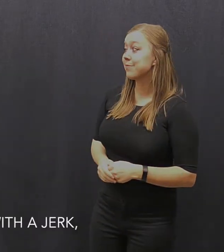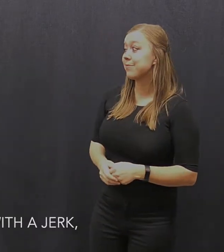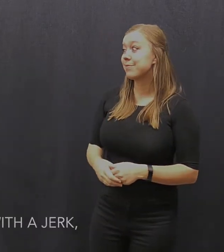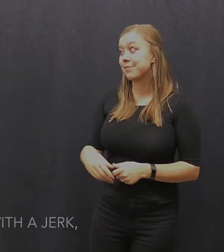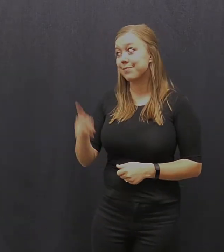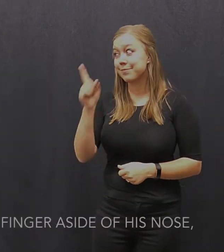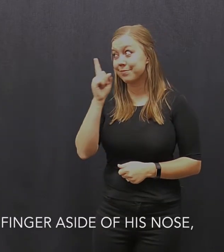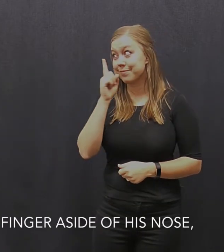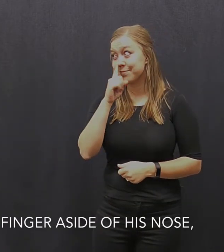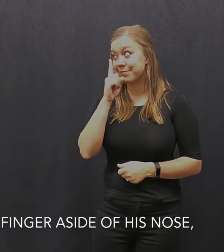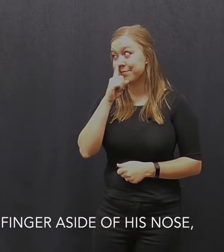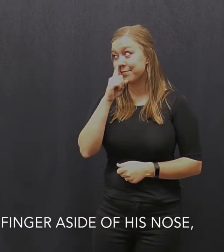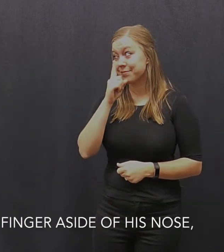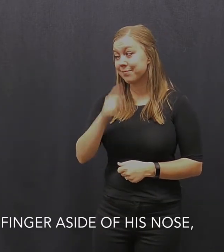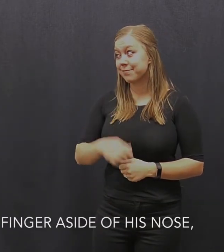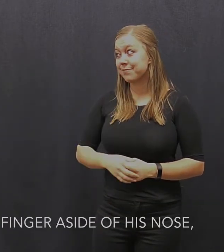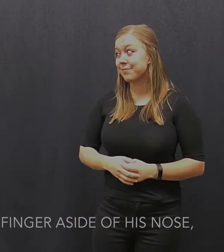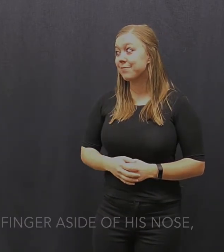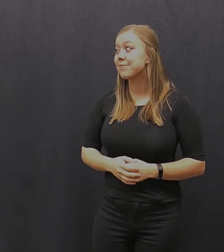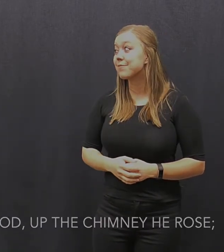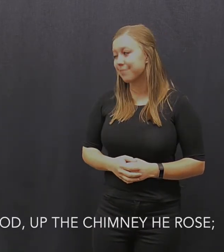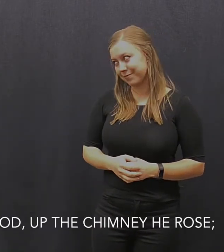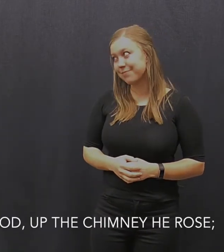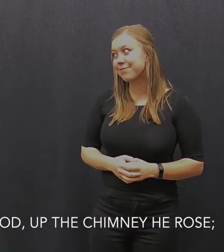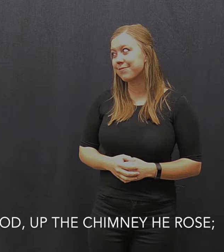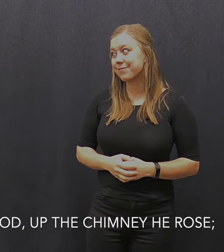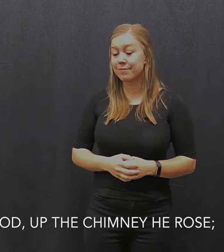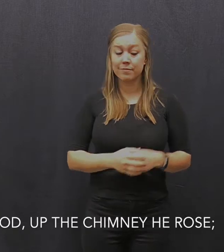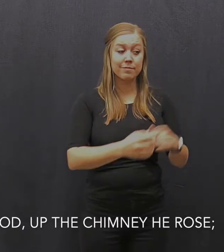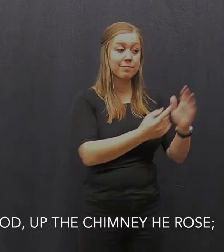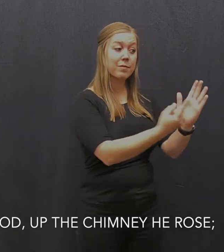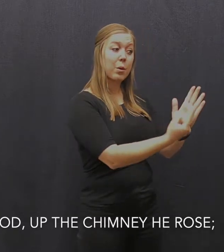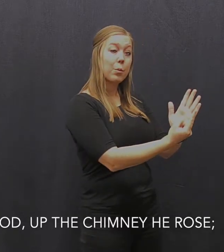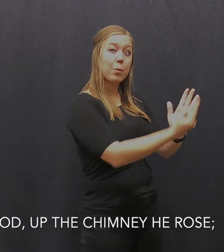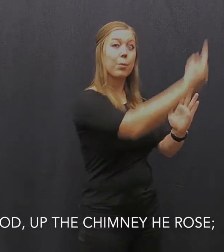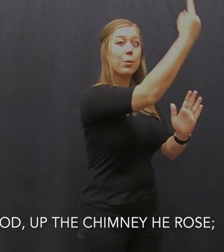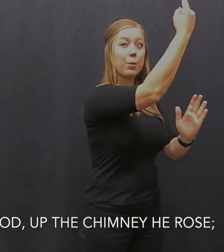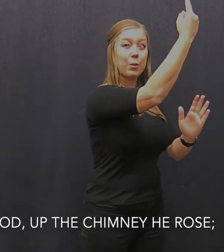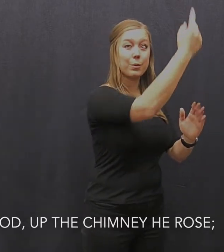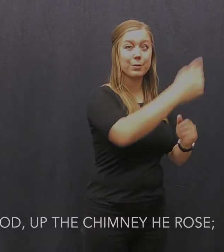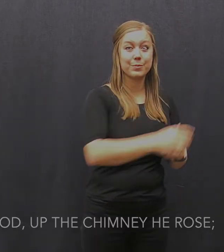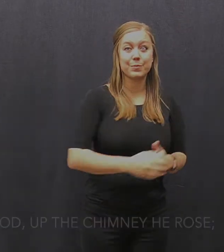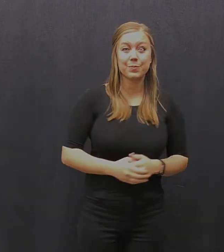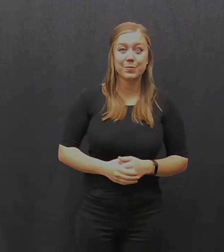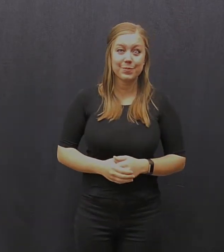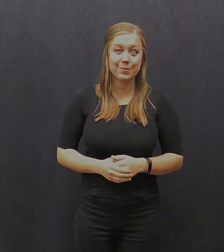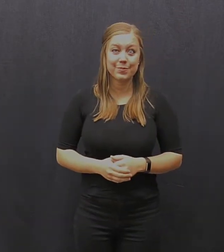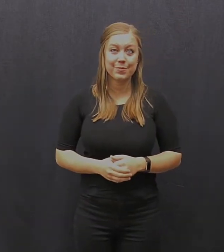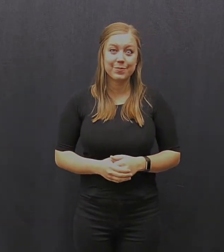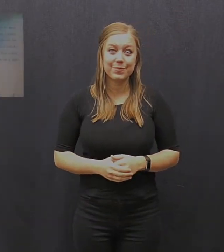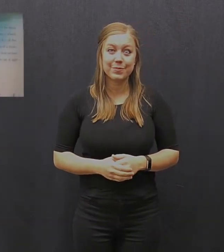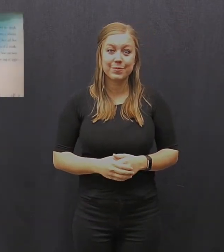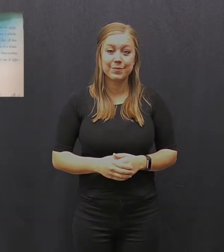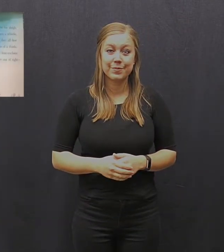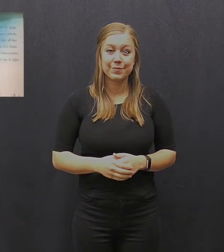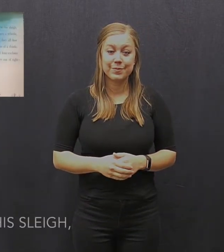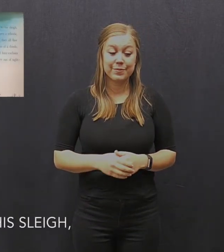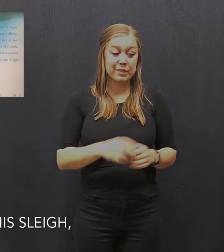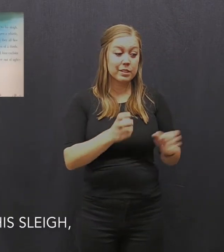his finger aside of his nose, and giving a nod, up the chimney he rose. He sprang to his sleigh, to his